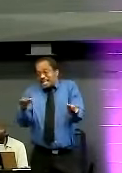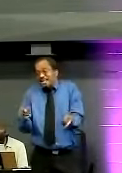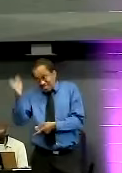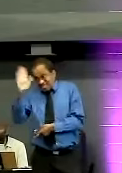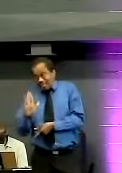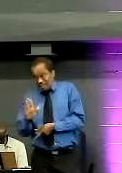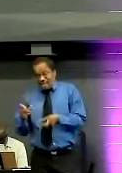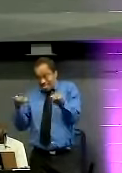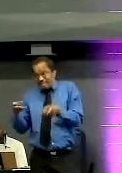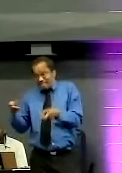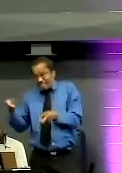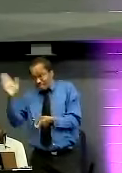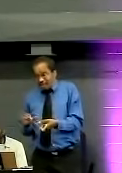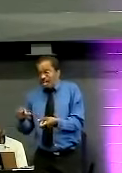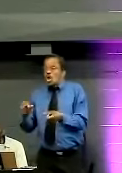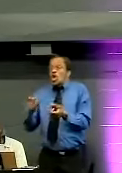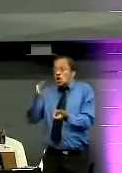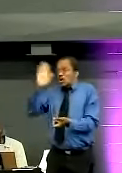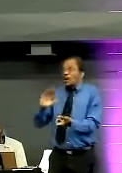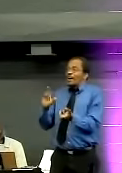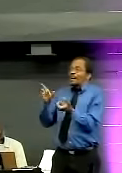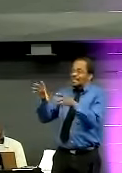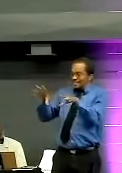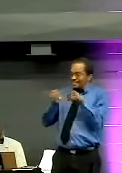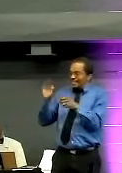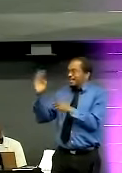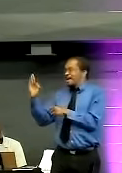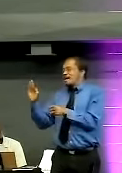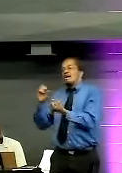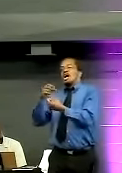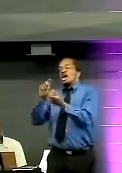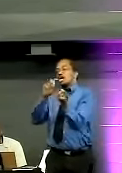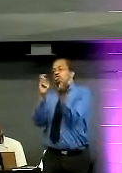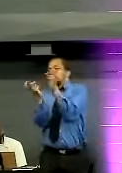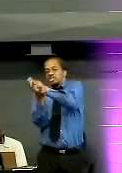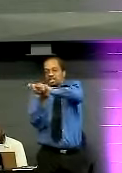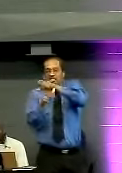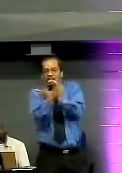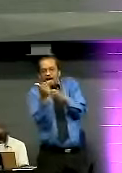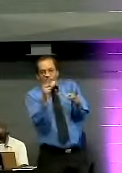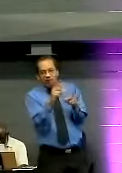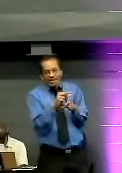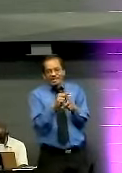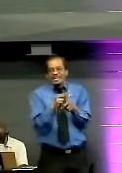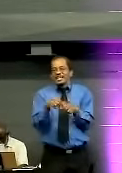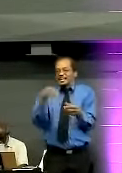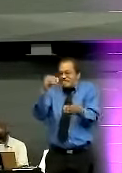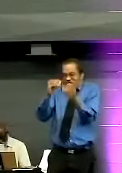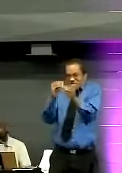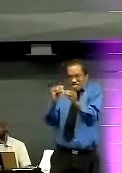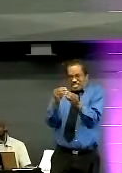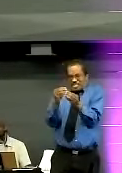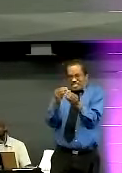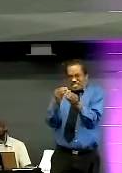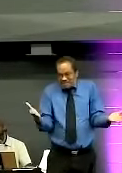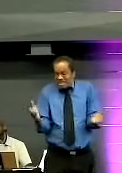it to God, God can take that F and make it so many other words. God can take that F and fix them. God